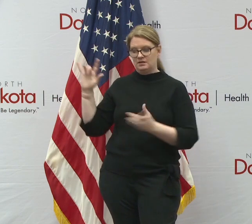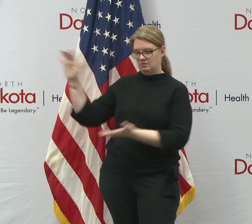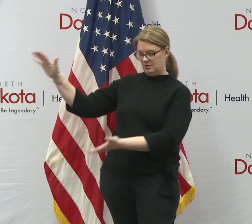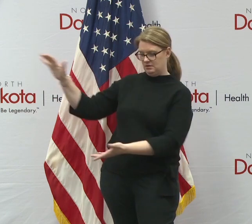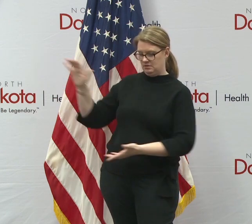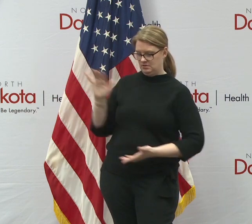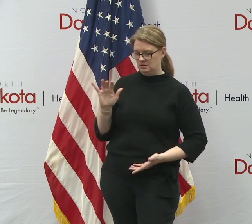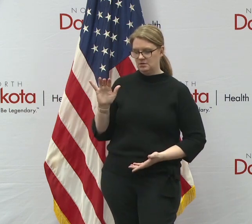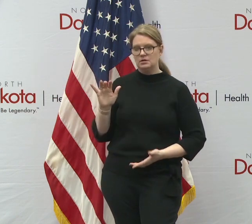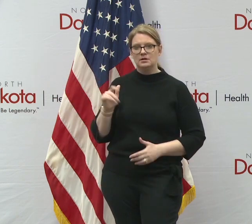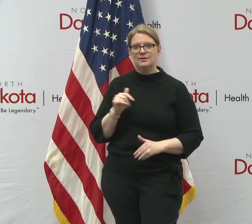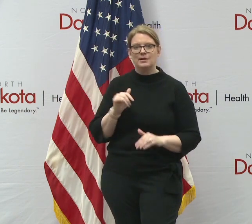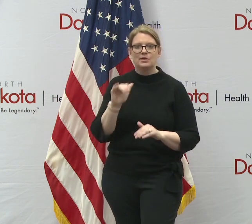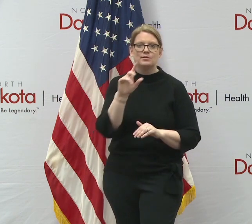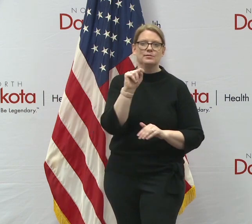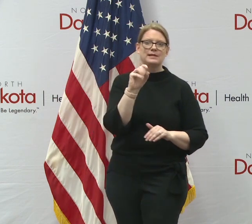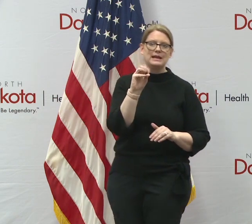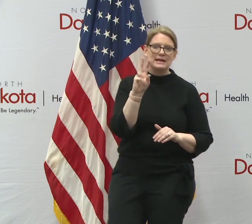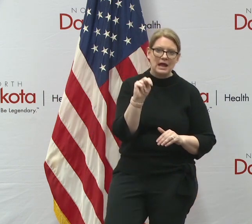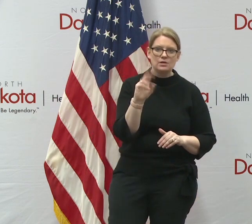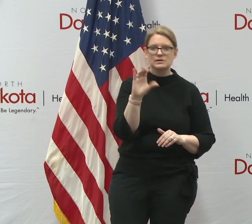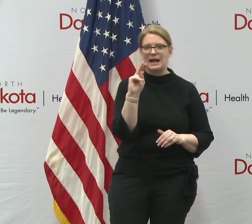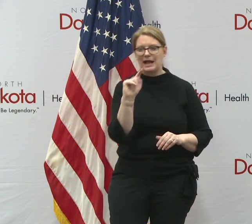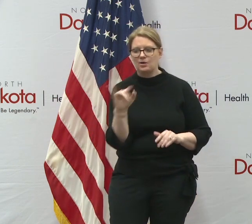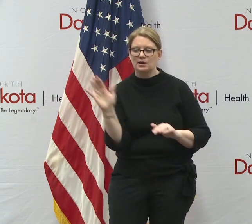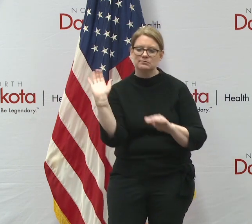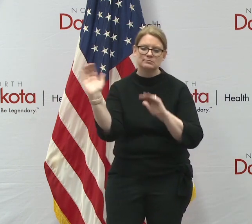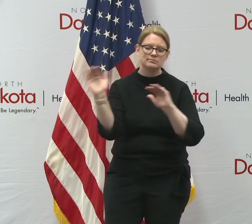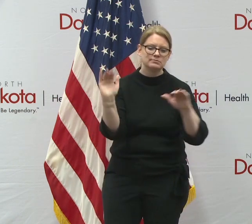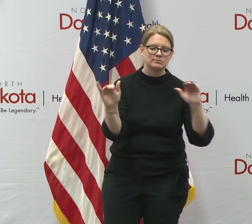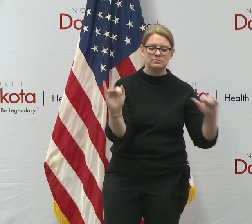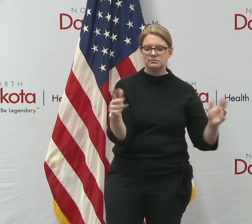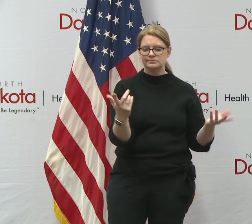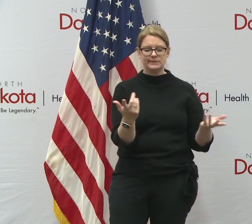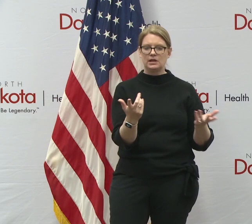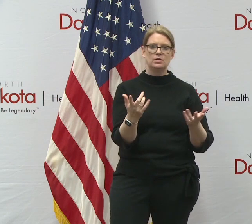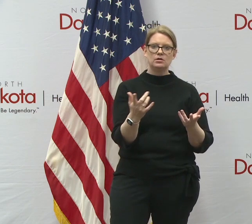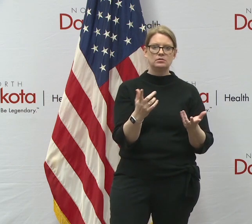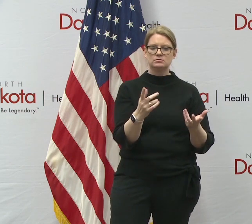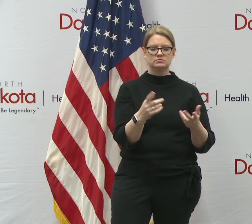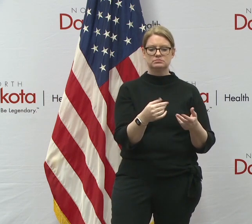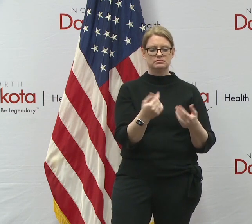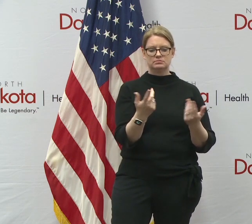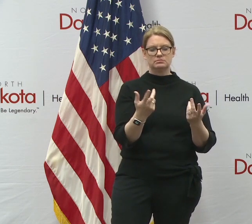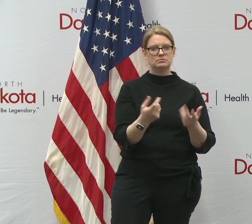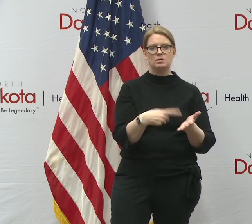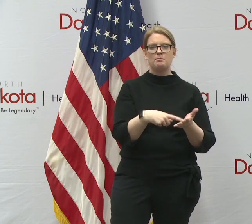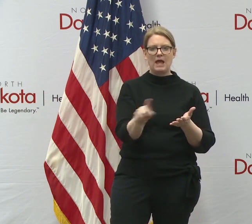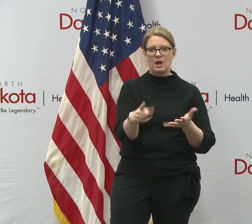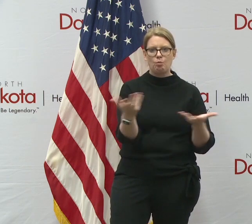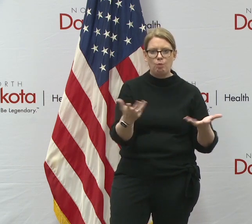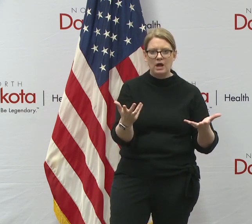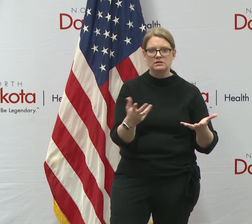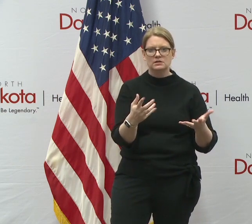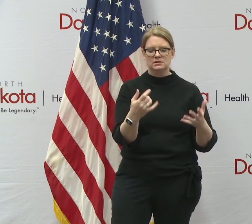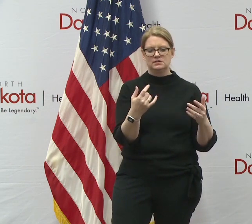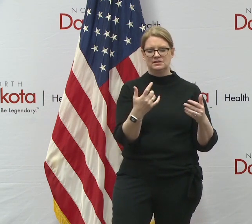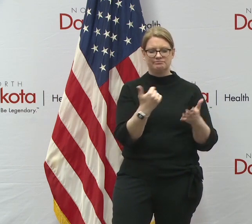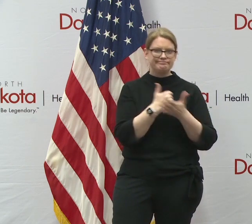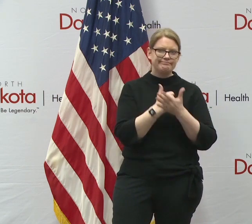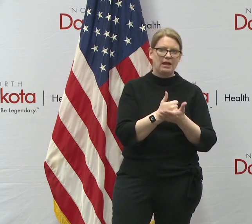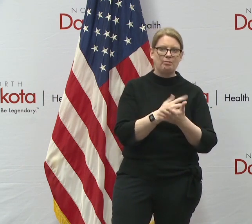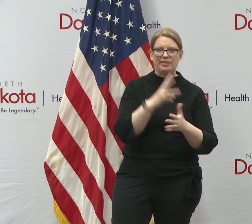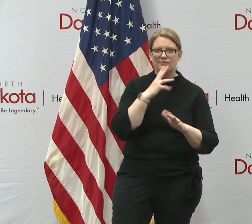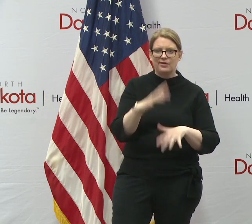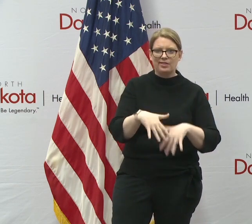reimbursements. We go to the townships, the counties, we get everybody and say, hey, what were your expenses that you used to fight this fight,